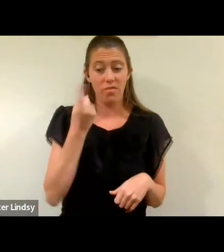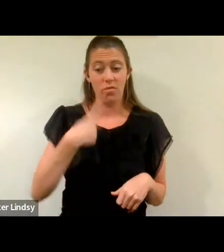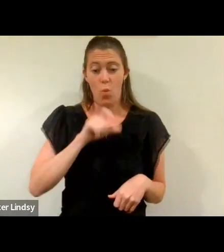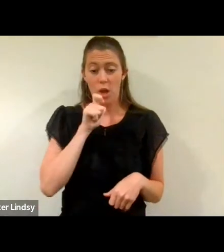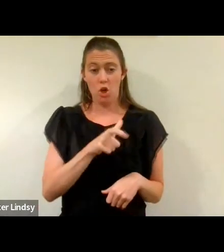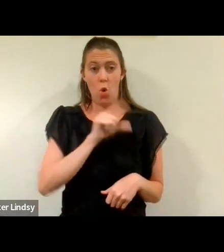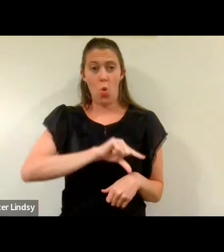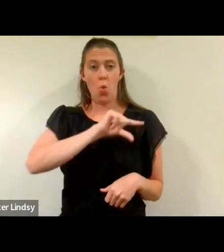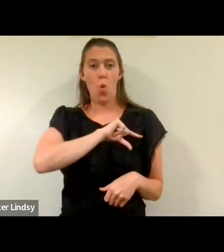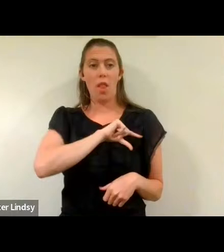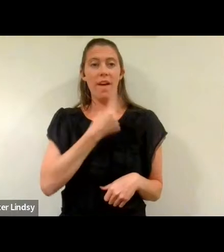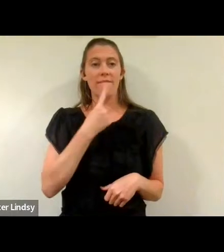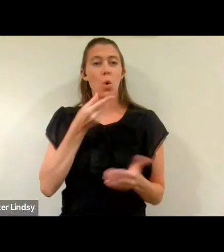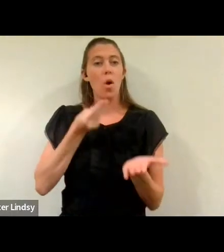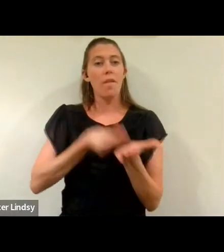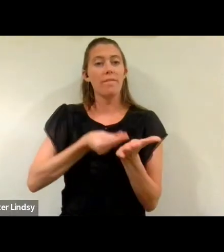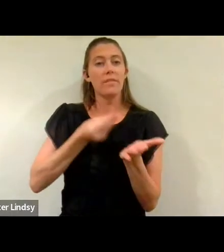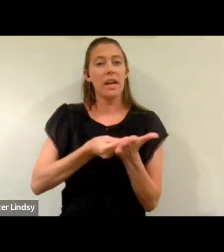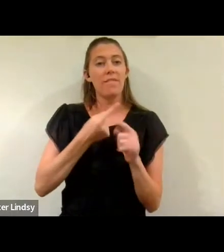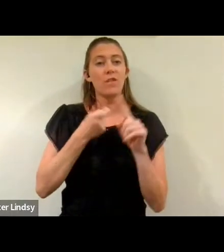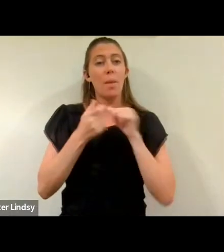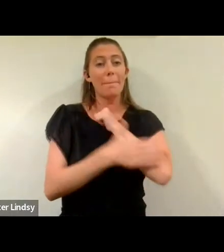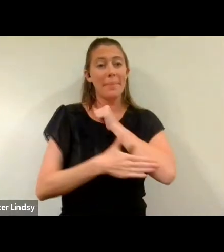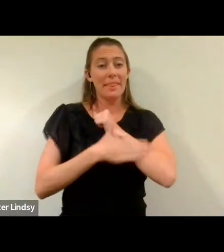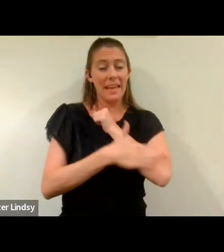county level, but